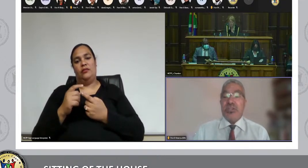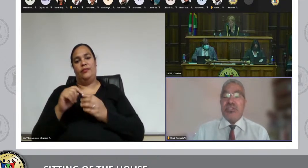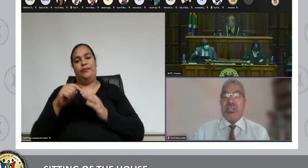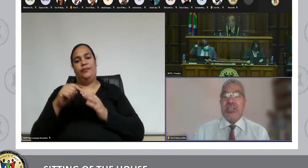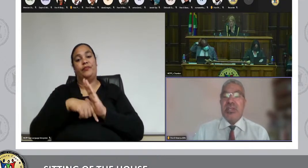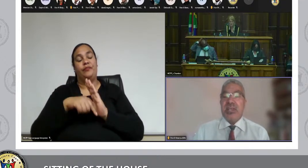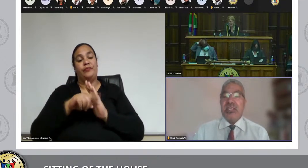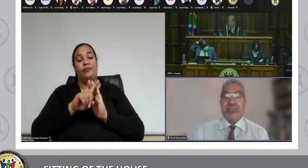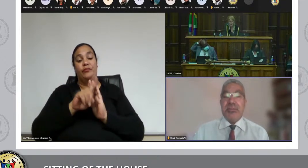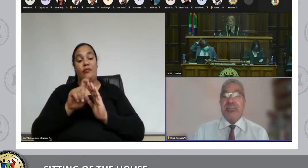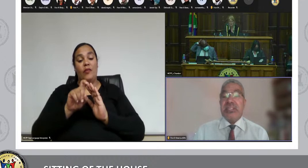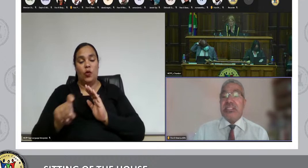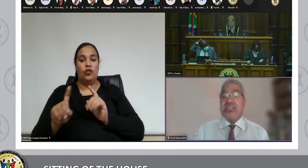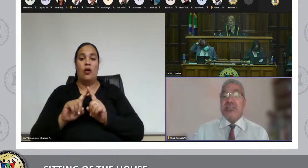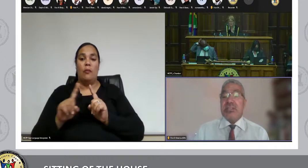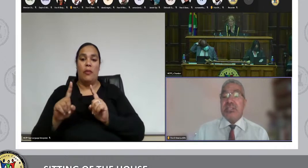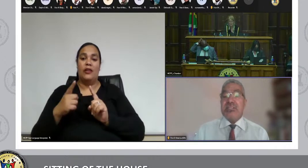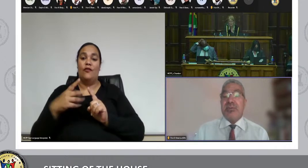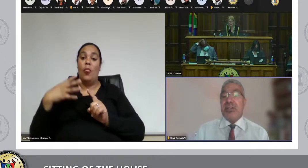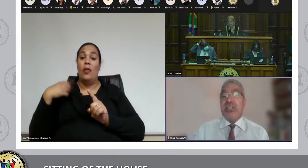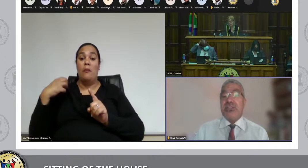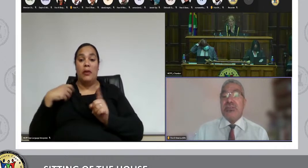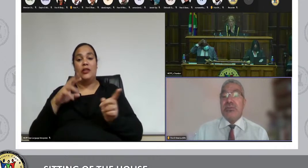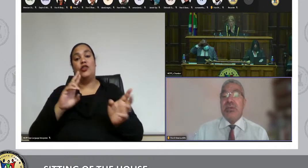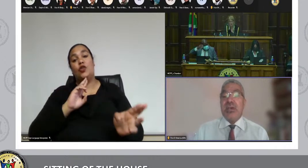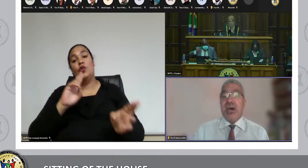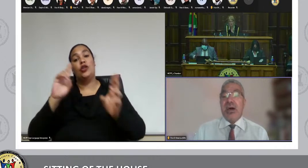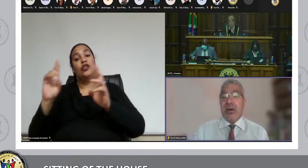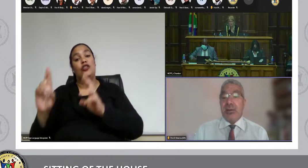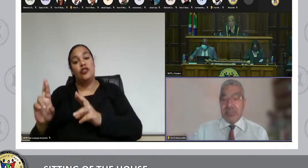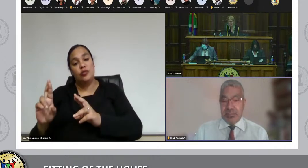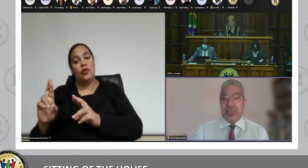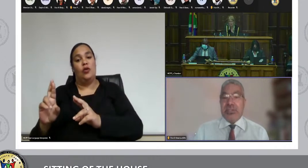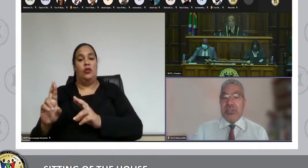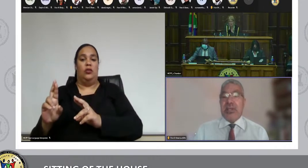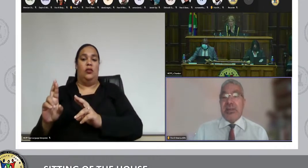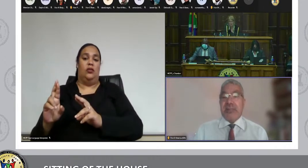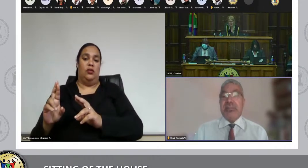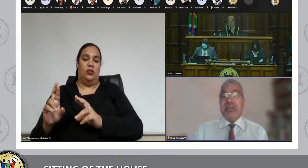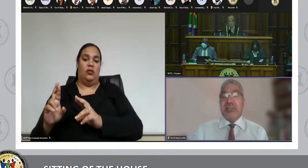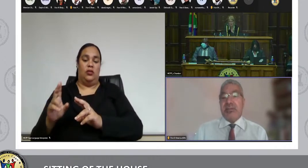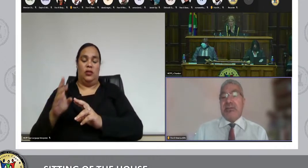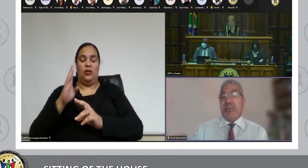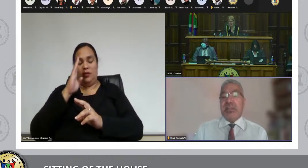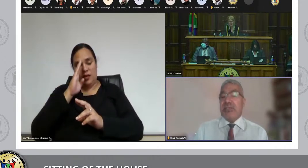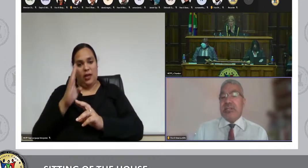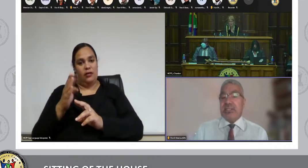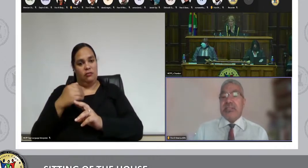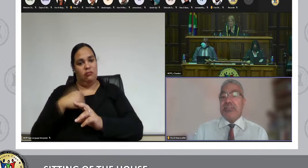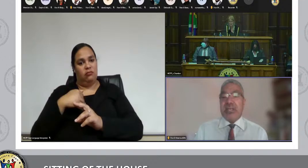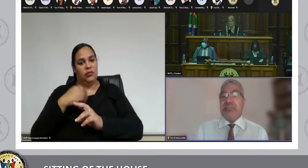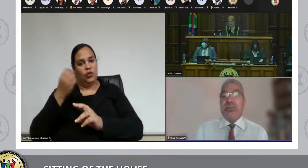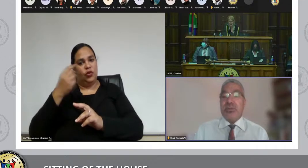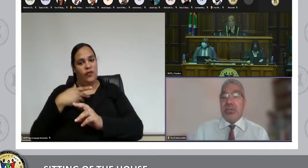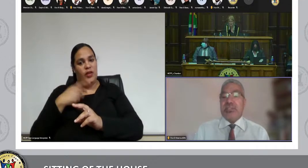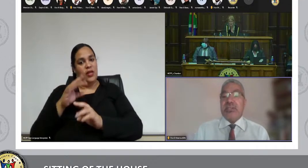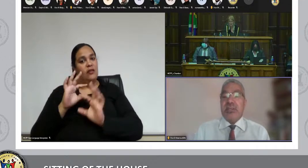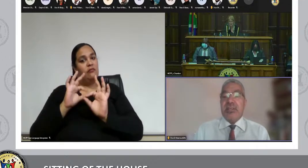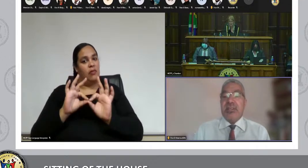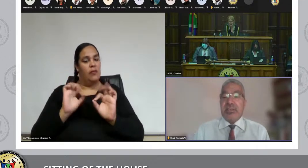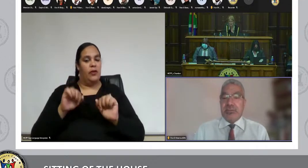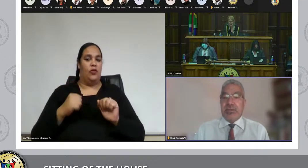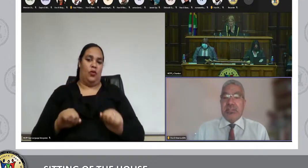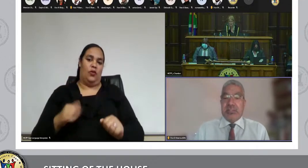the question. Is for the minister to respond and to direct me whether it is applicable or